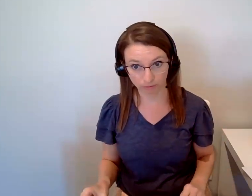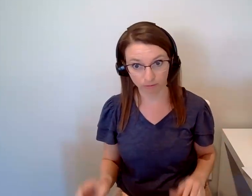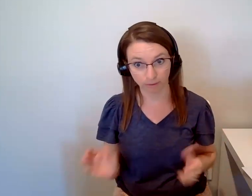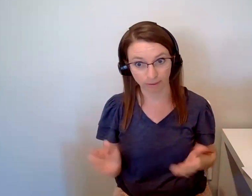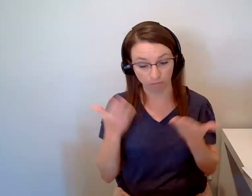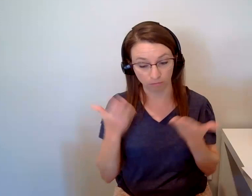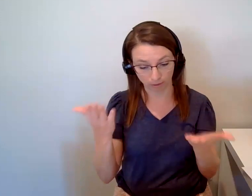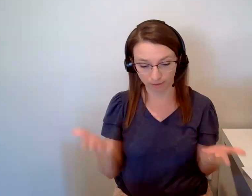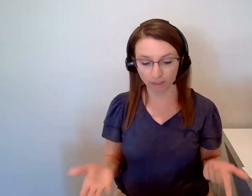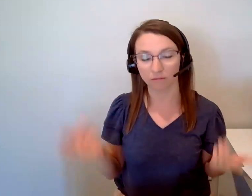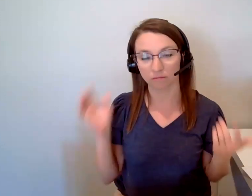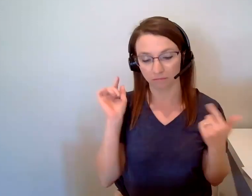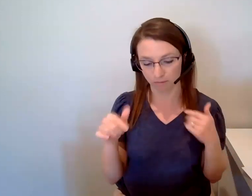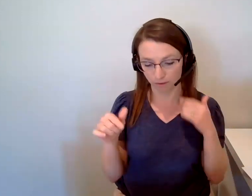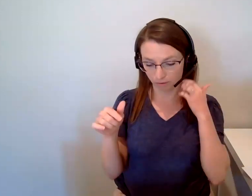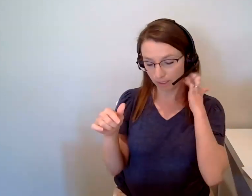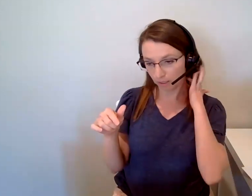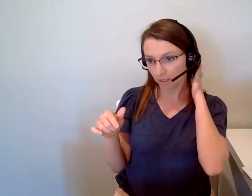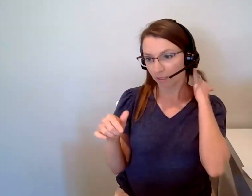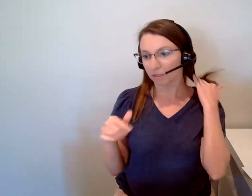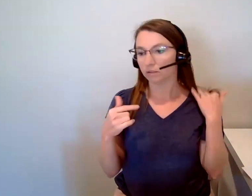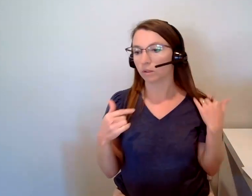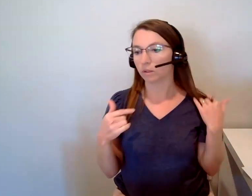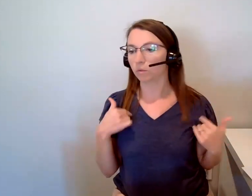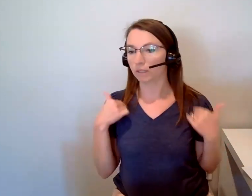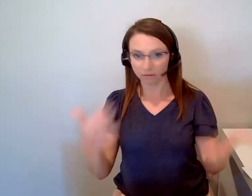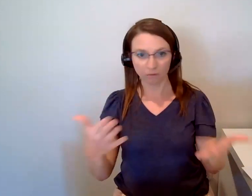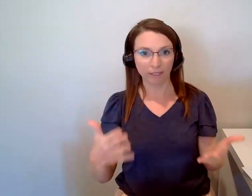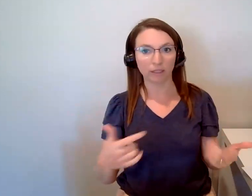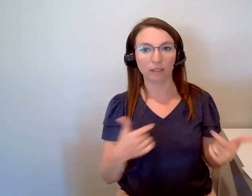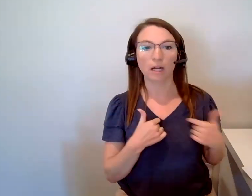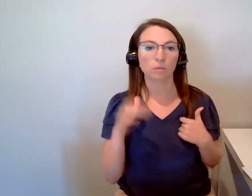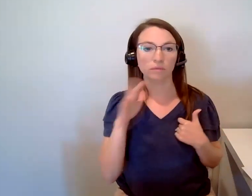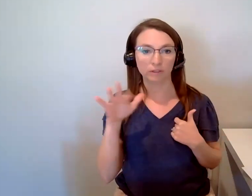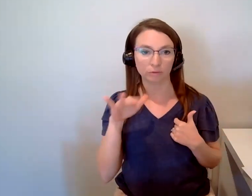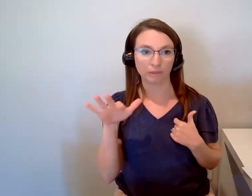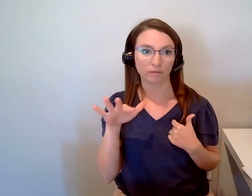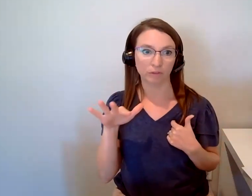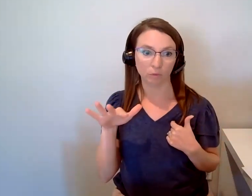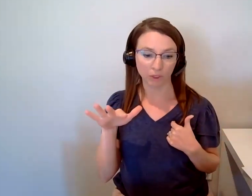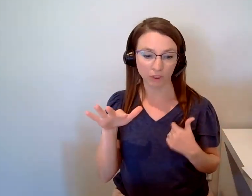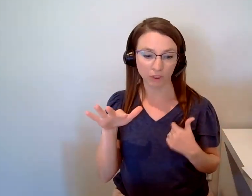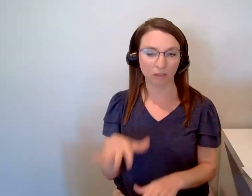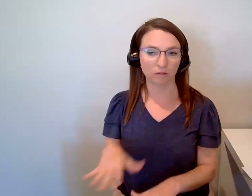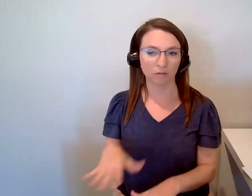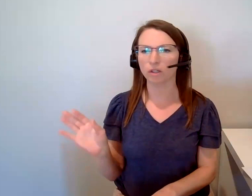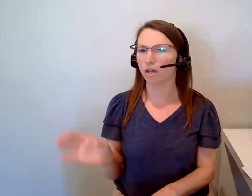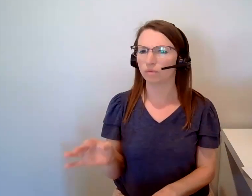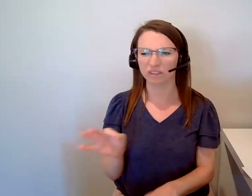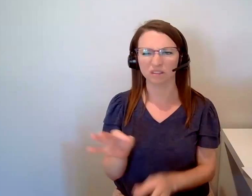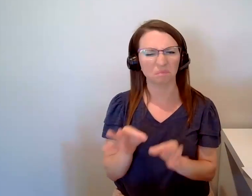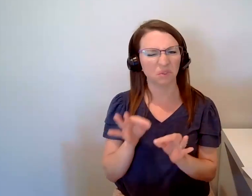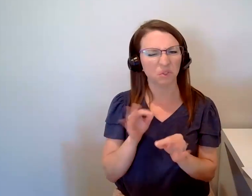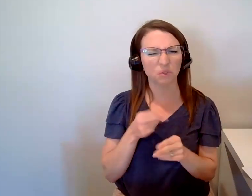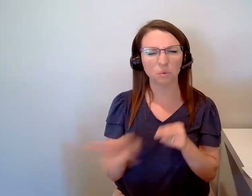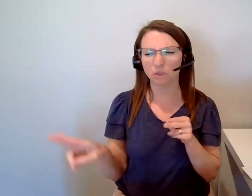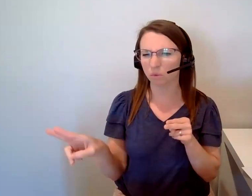So I recommend that. All right. So let's go ahead and I will finger spell a few words. I'll start off with some short